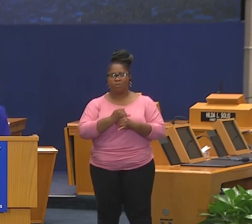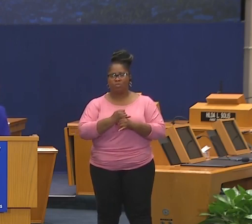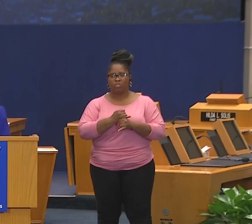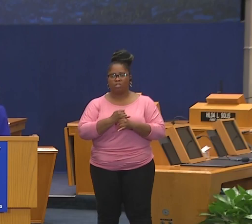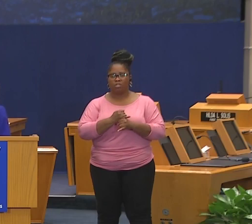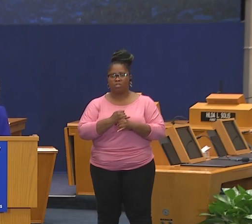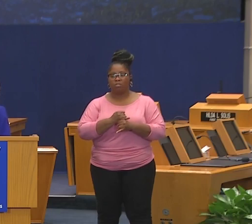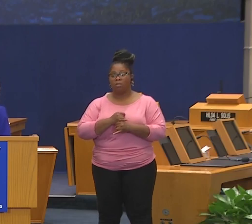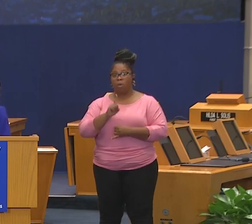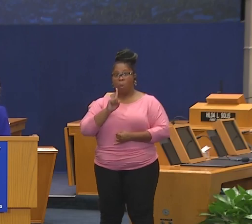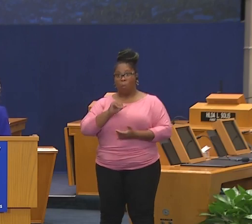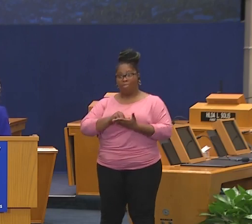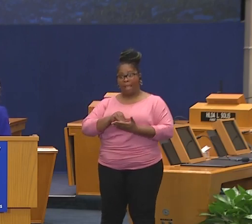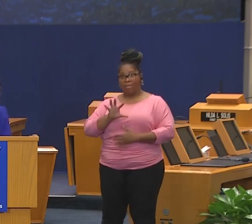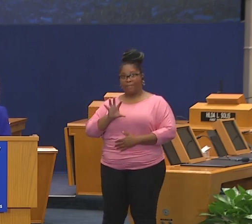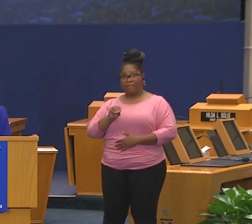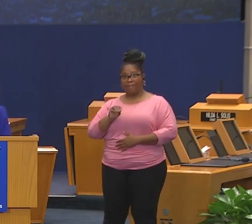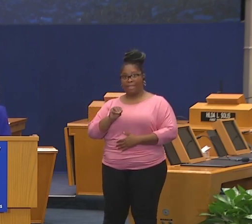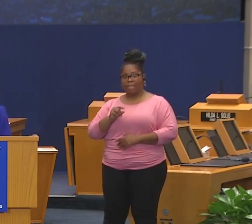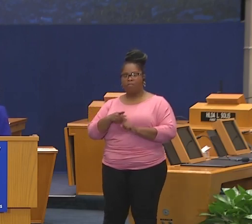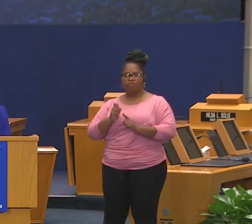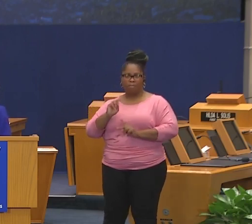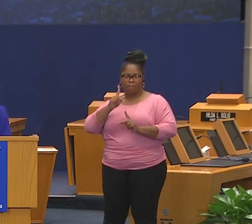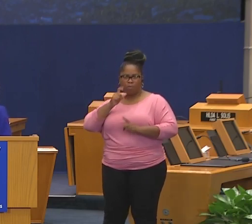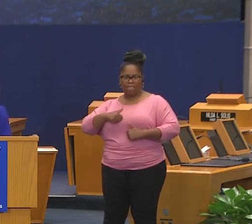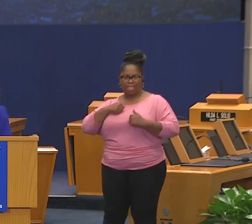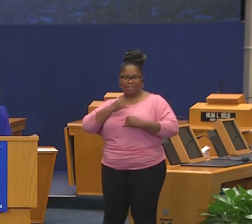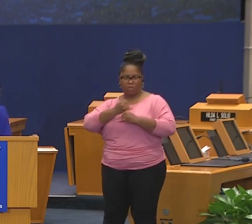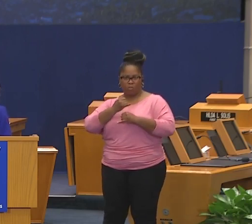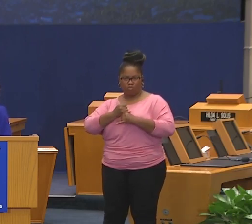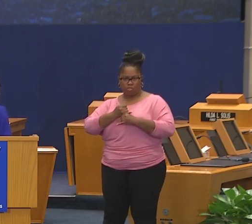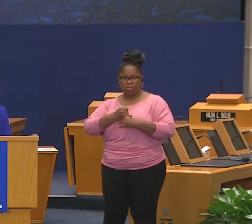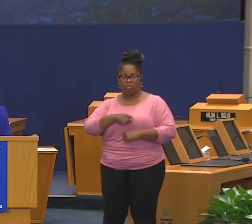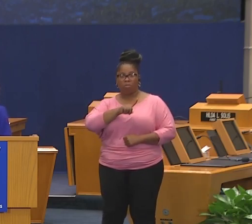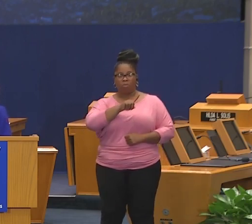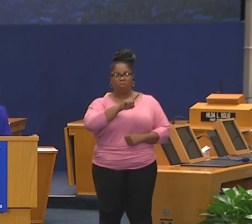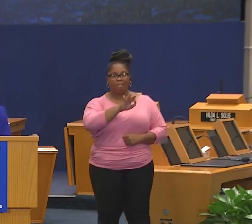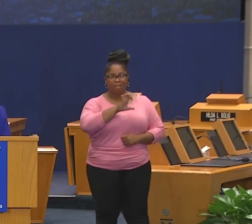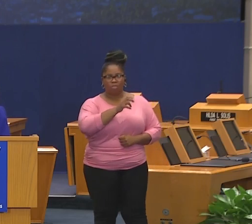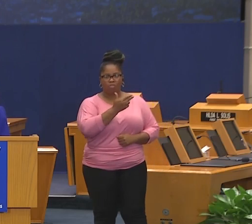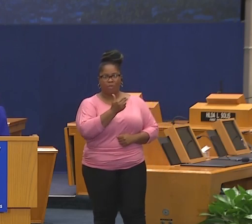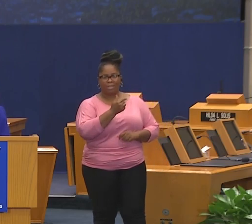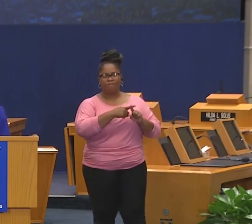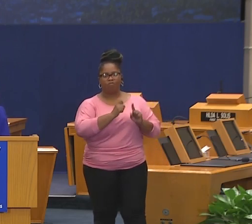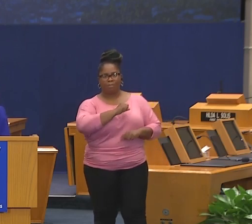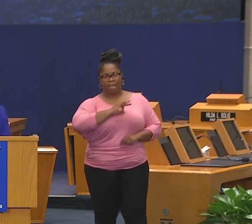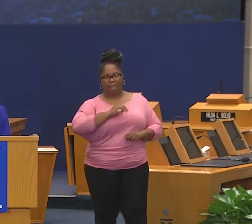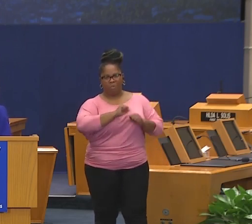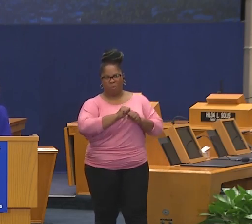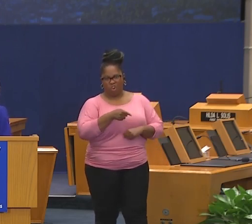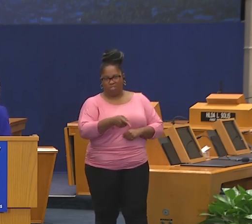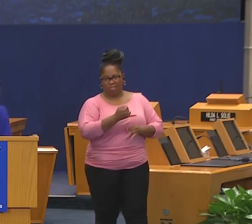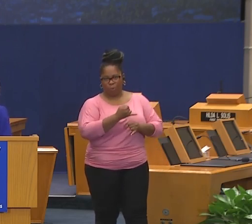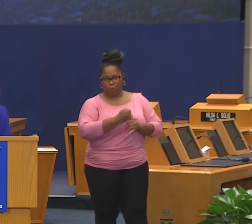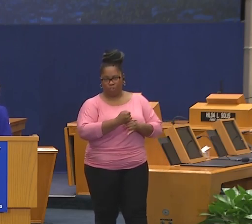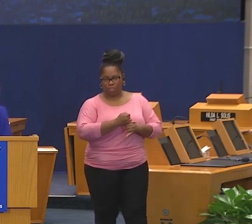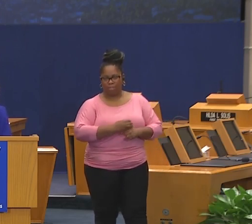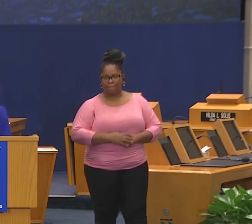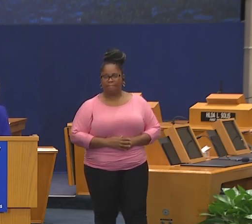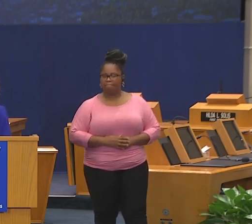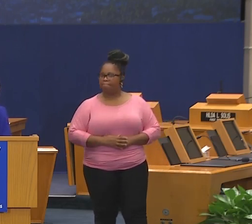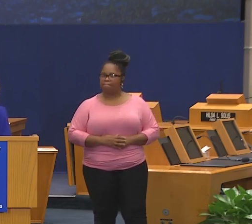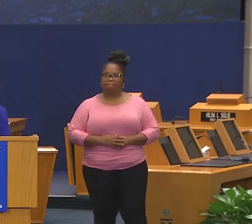1,050 of these confirmed cases are among residents, and 913 are among staff. And we're sad to